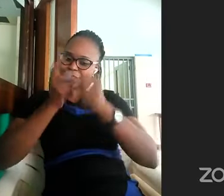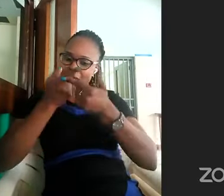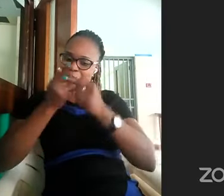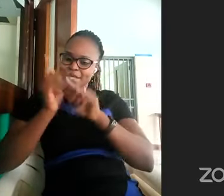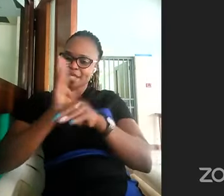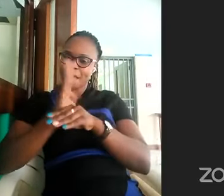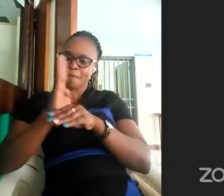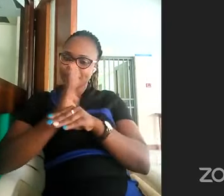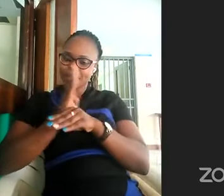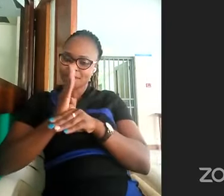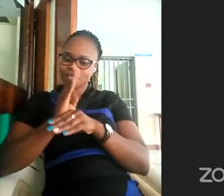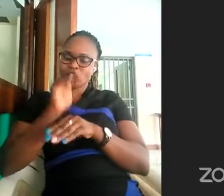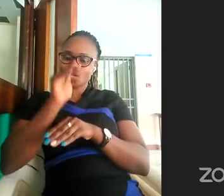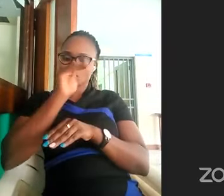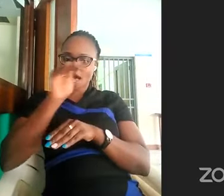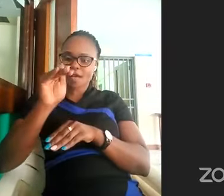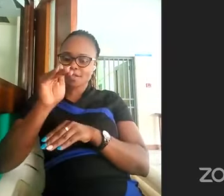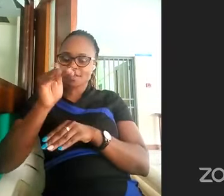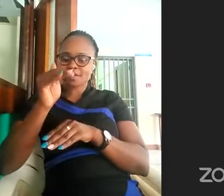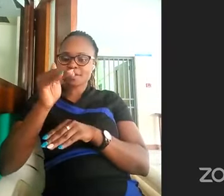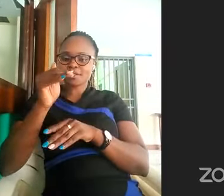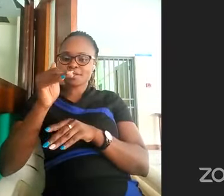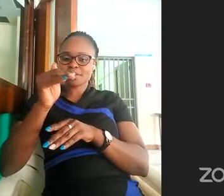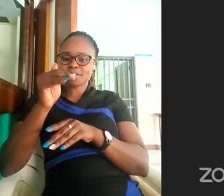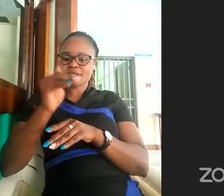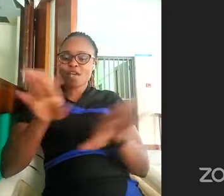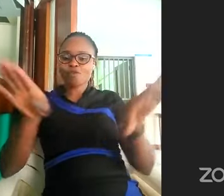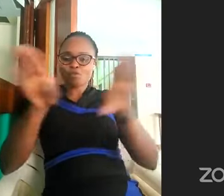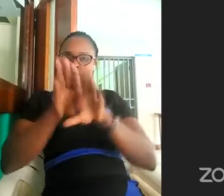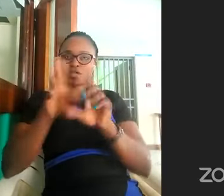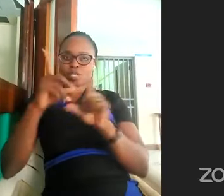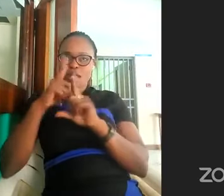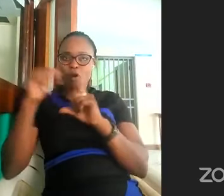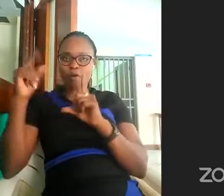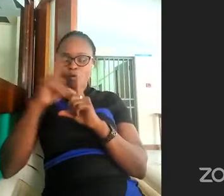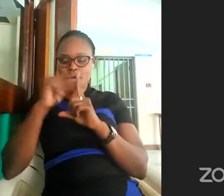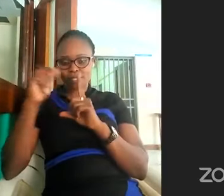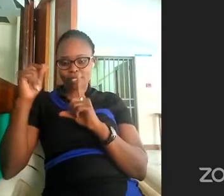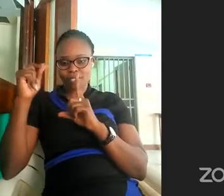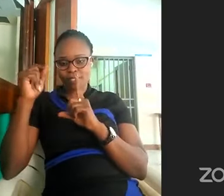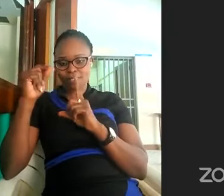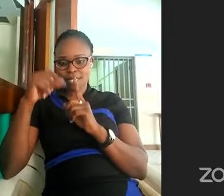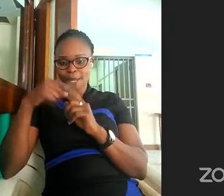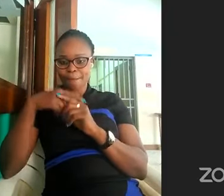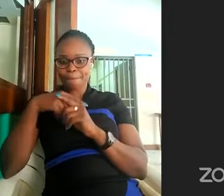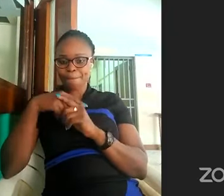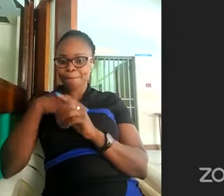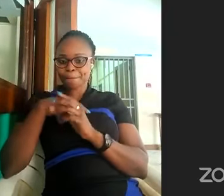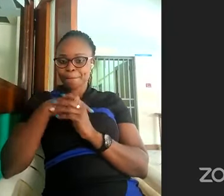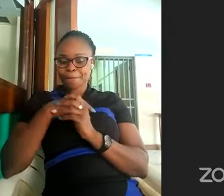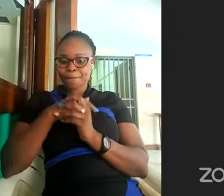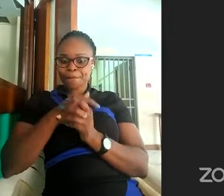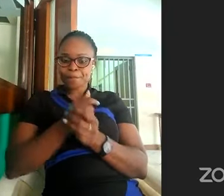I can give the closing comments on her behalf. Lakini yuko nasi. Thank you. So